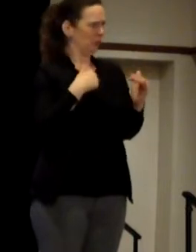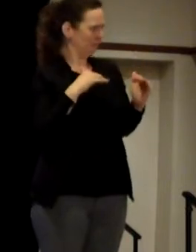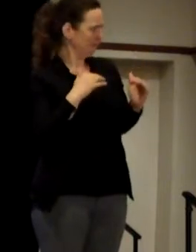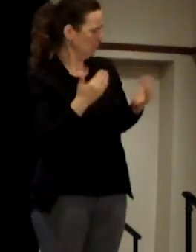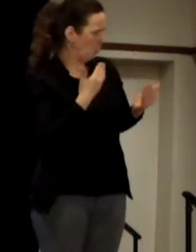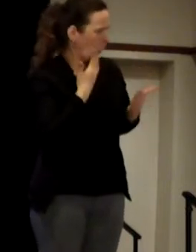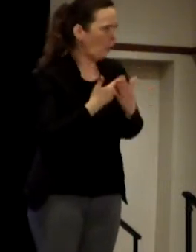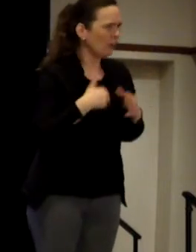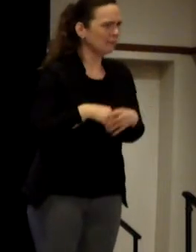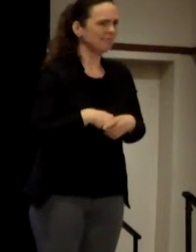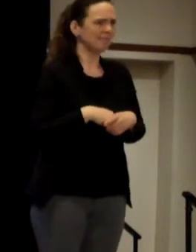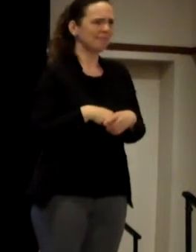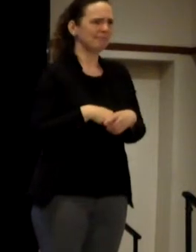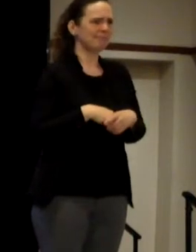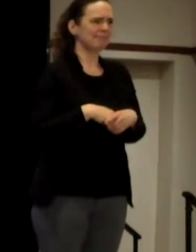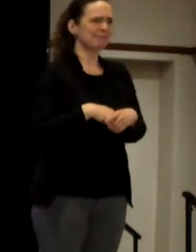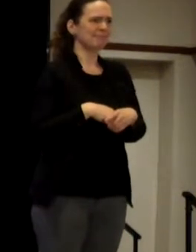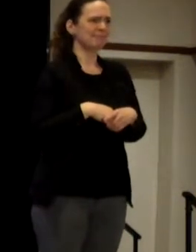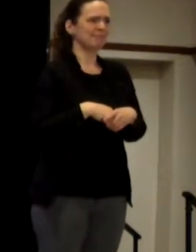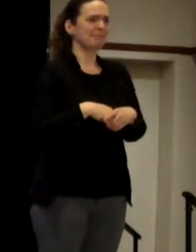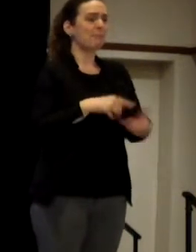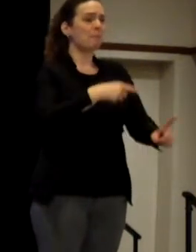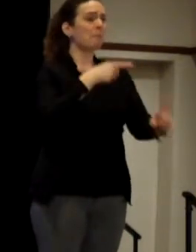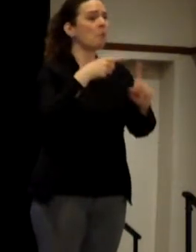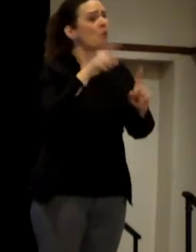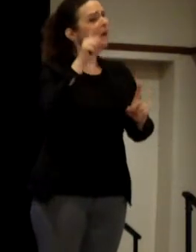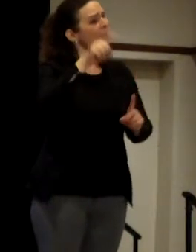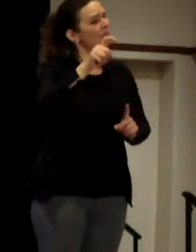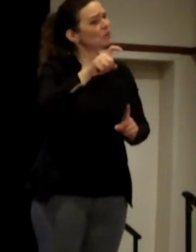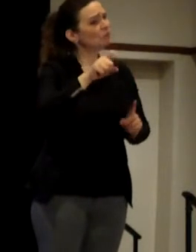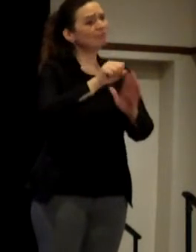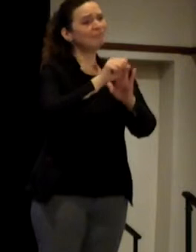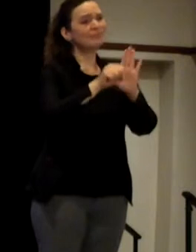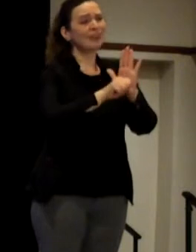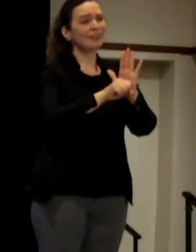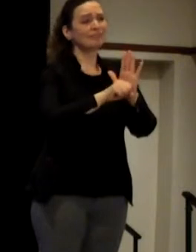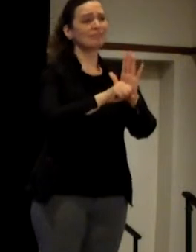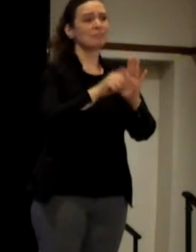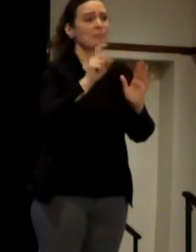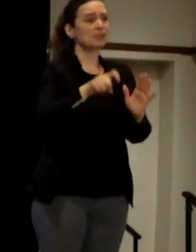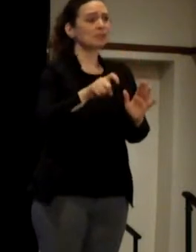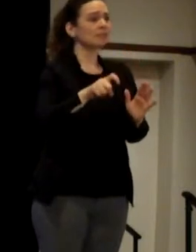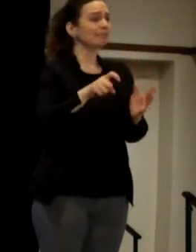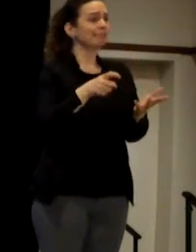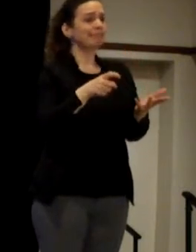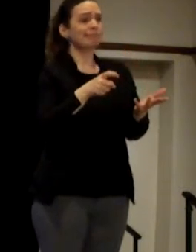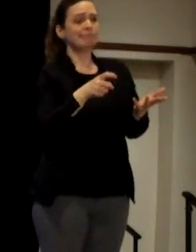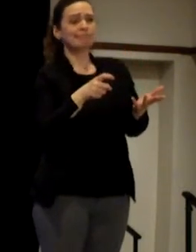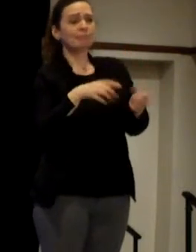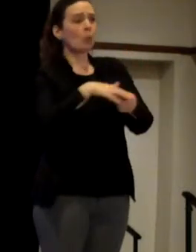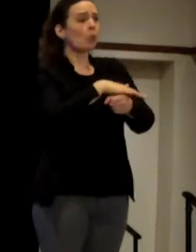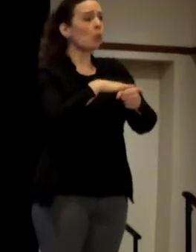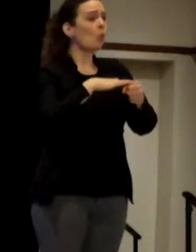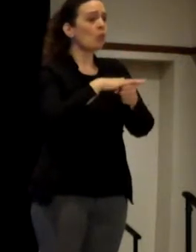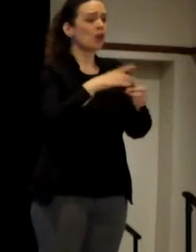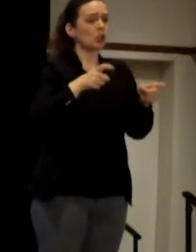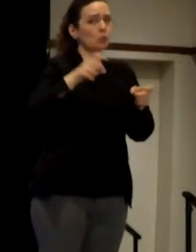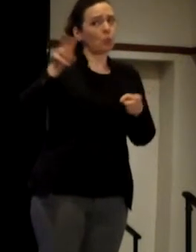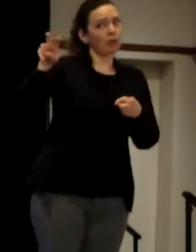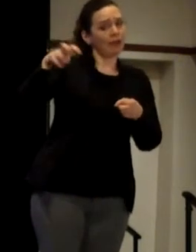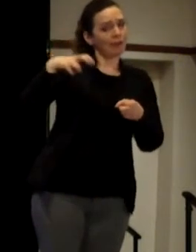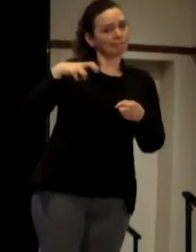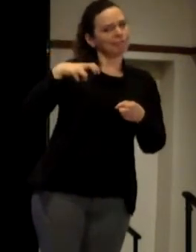that's my whole point of the state needs to pivot back to making regional decisions, or they need to let